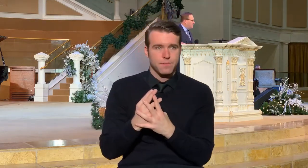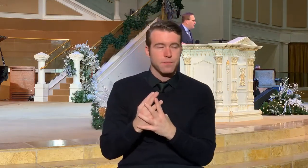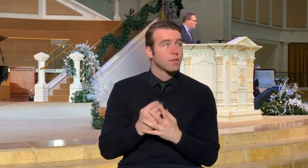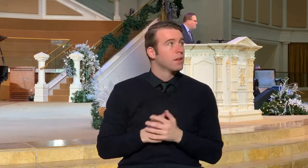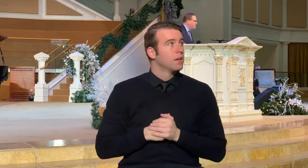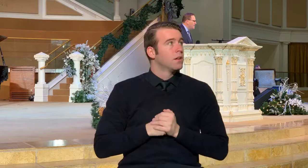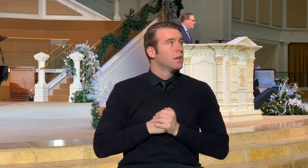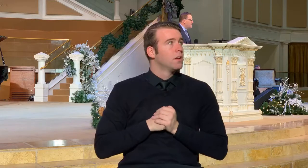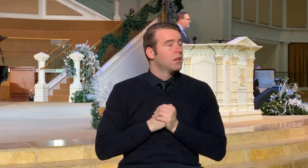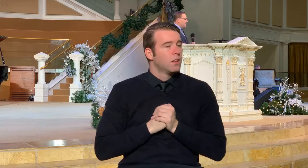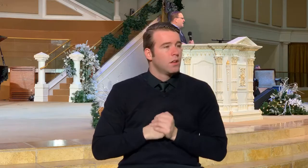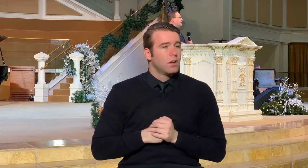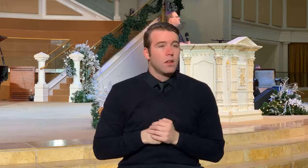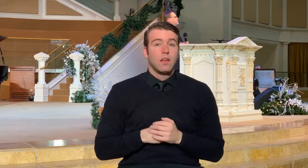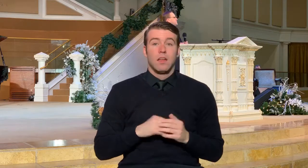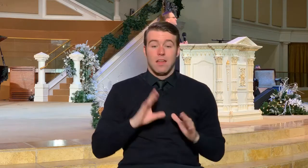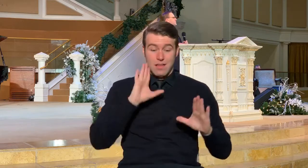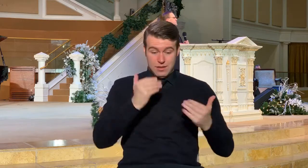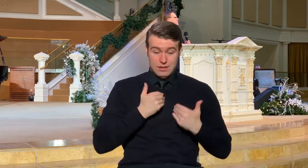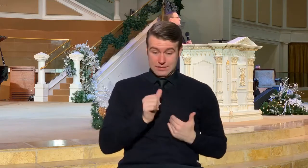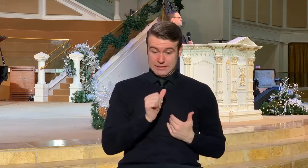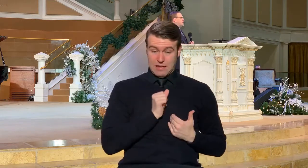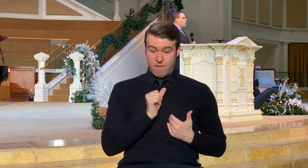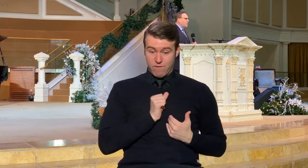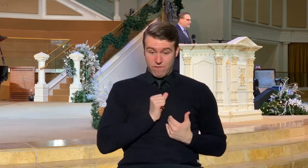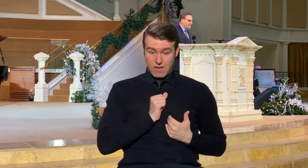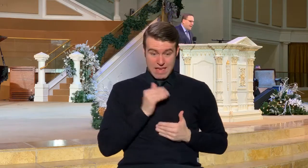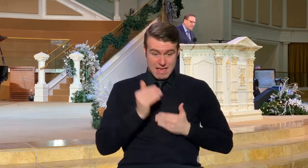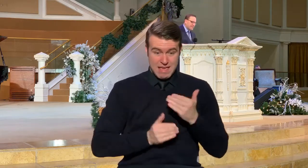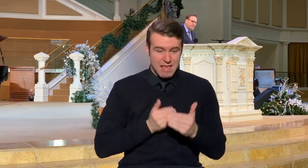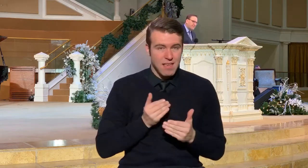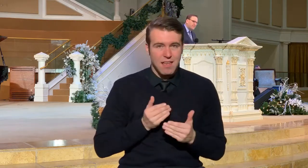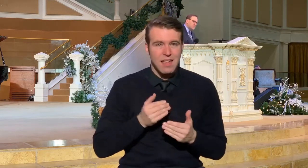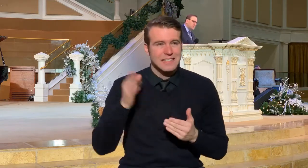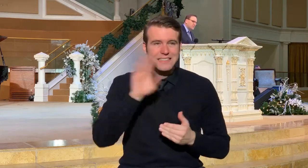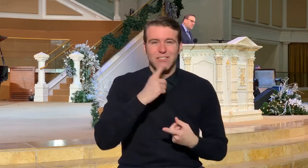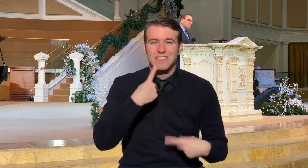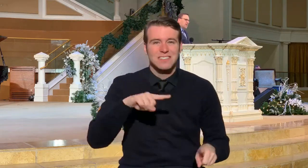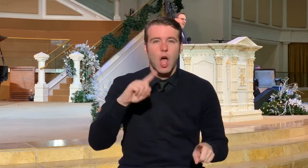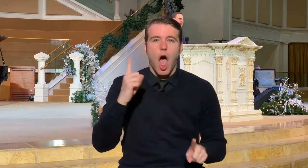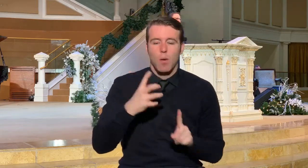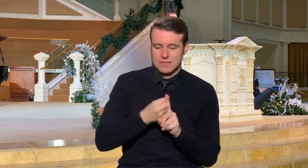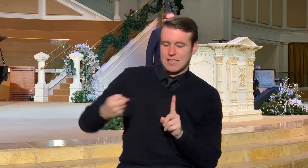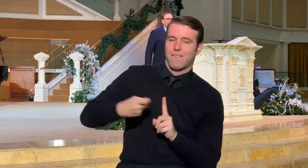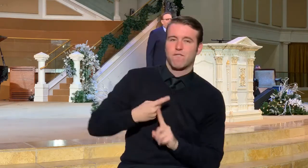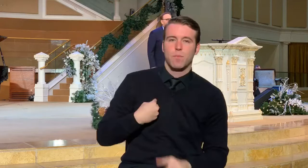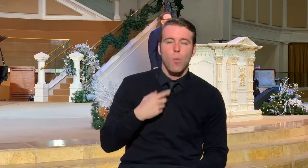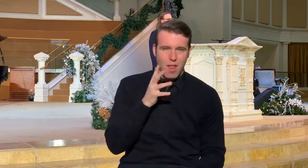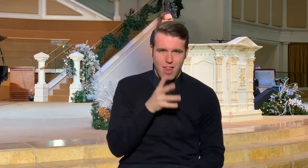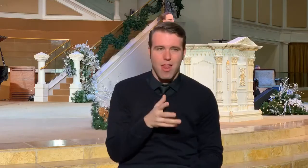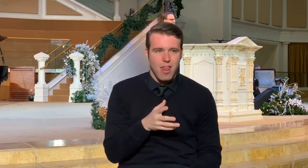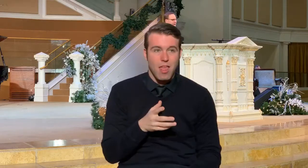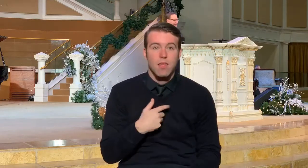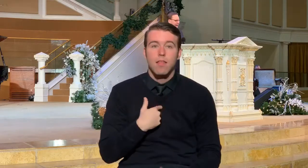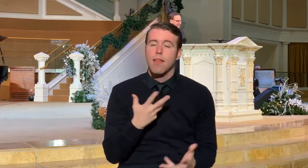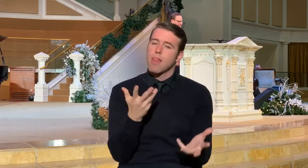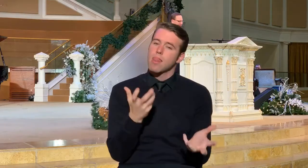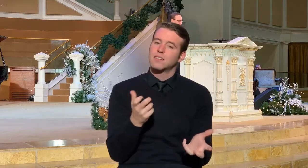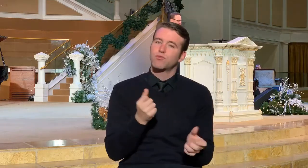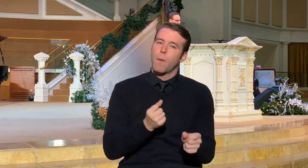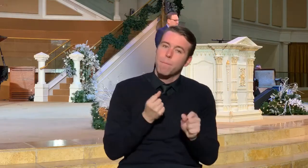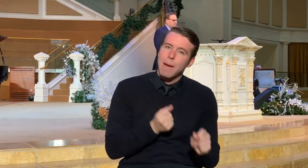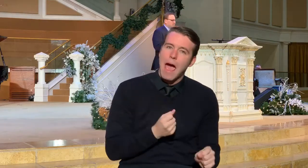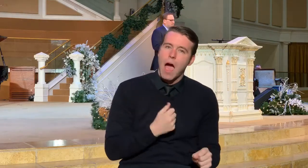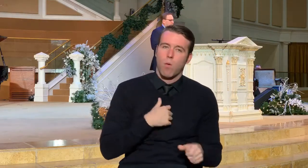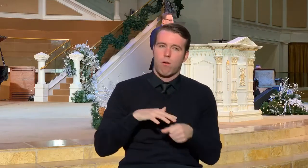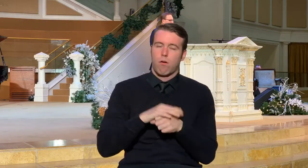self-will never gives, it always takes. The lust for power and